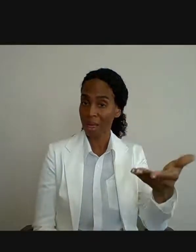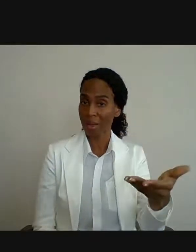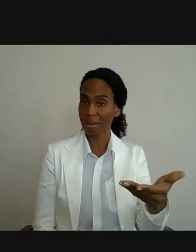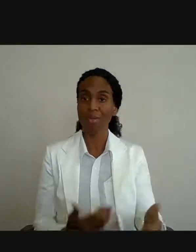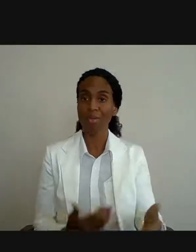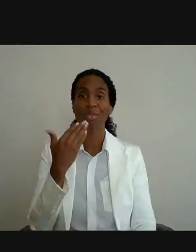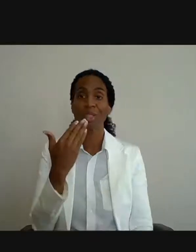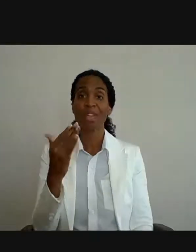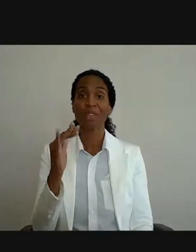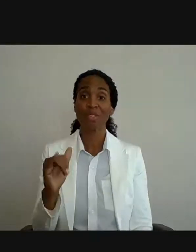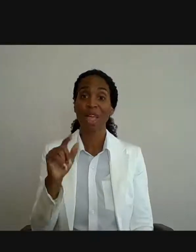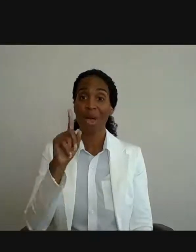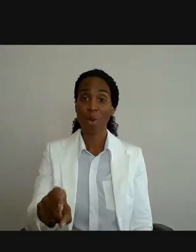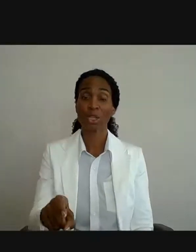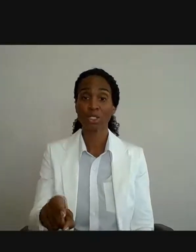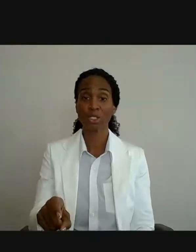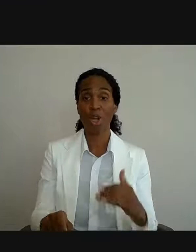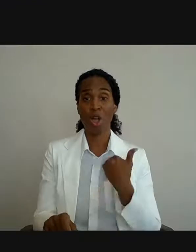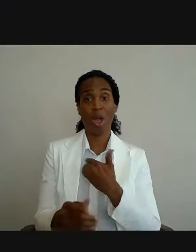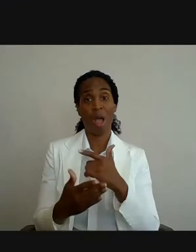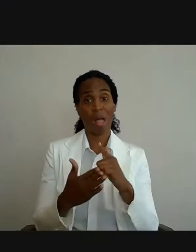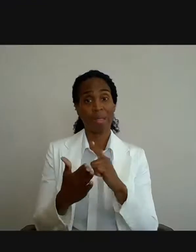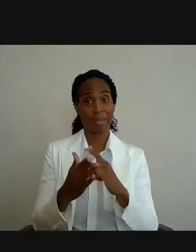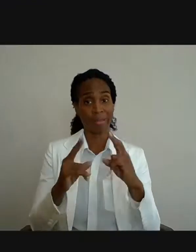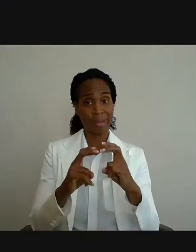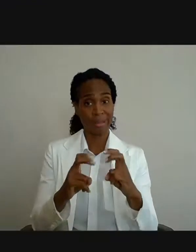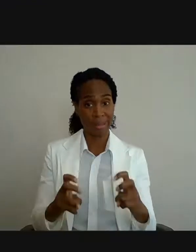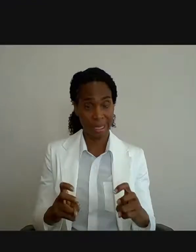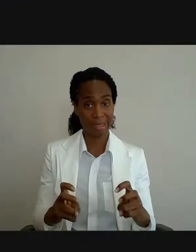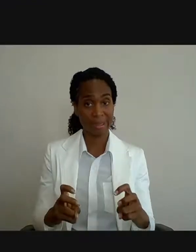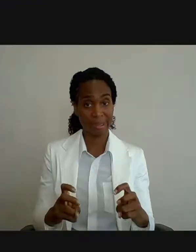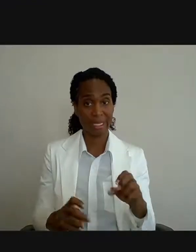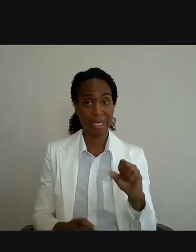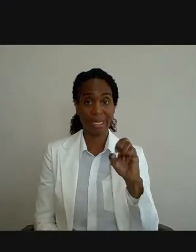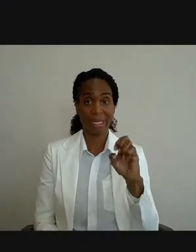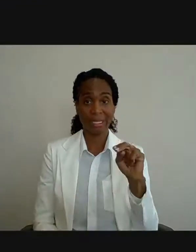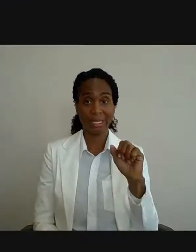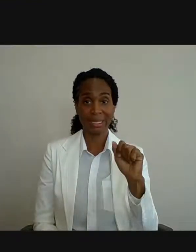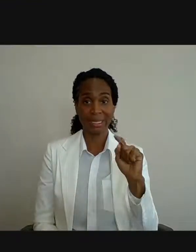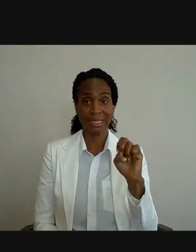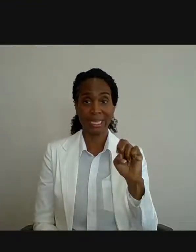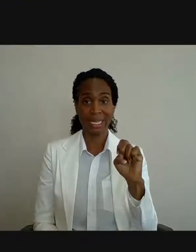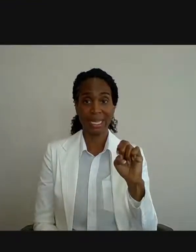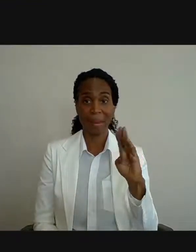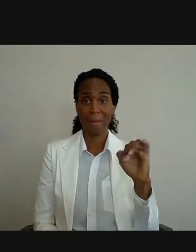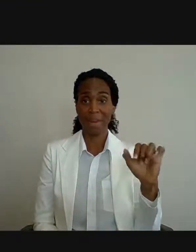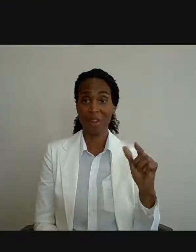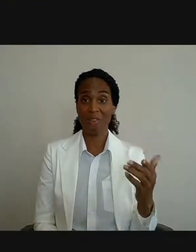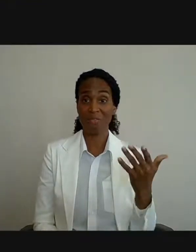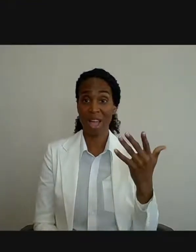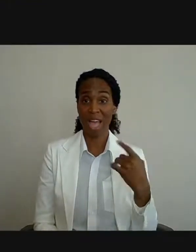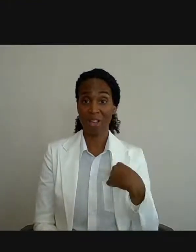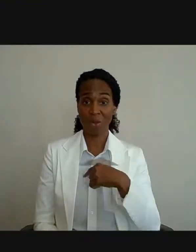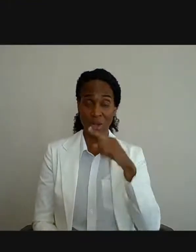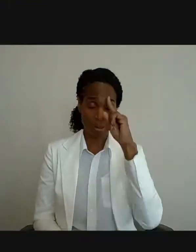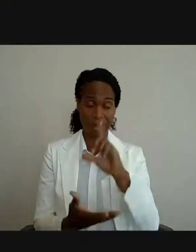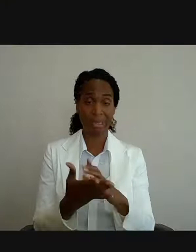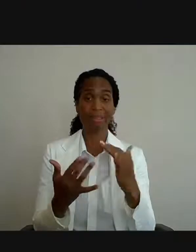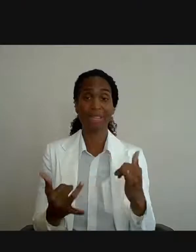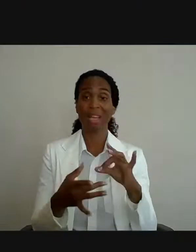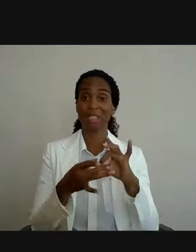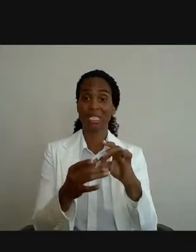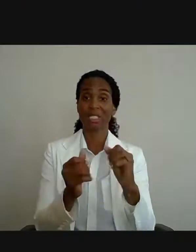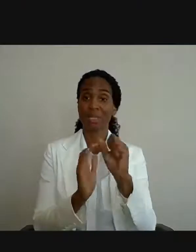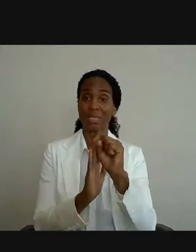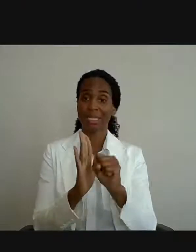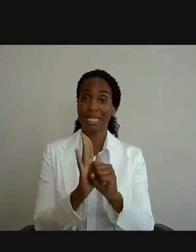that question. So based on our legal analysis of Senate Bill 5, we believe because we're now in line with the state when it